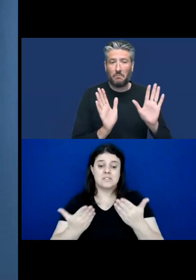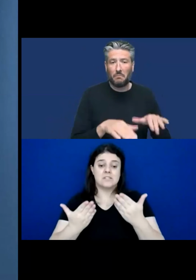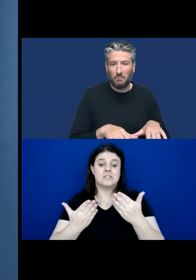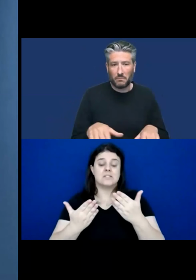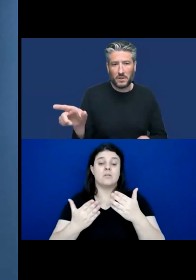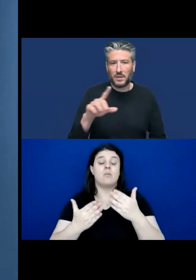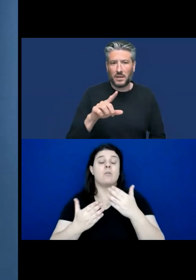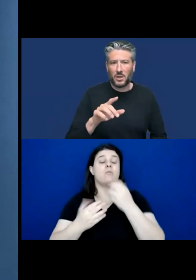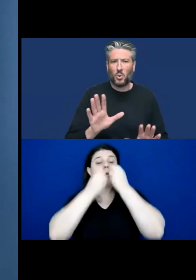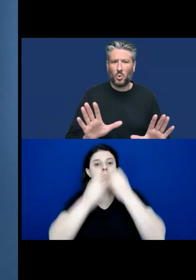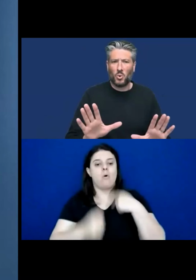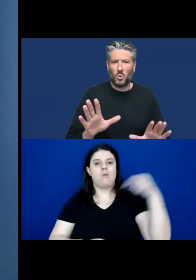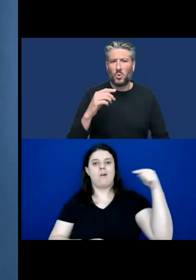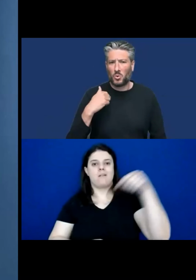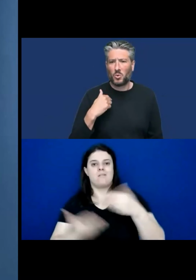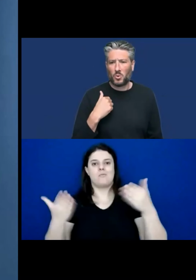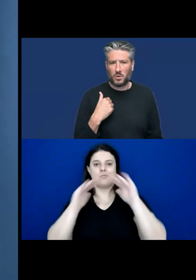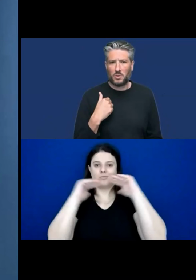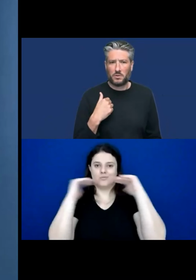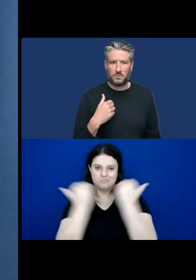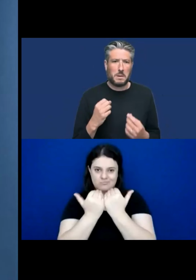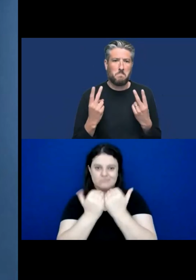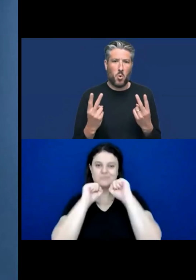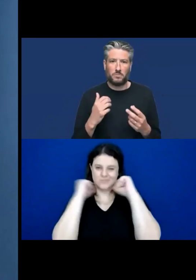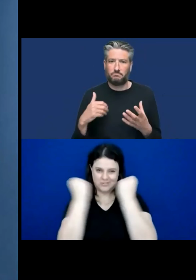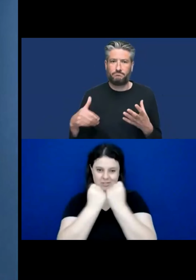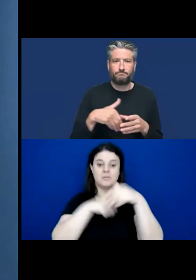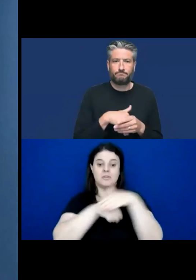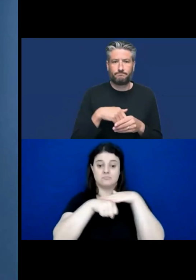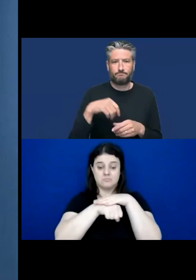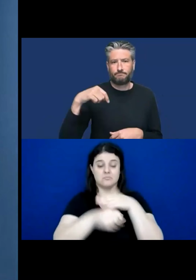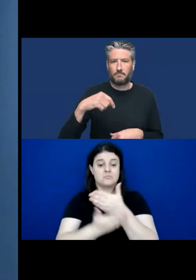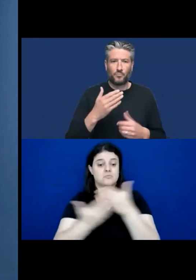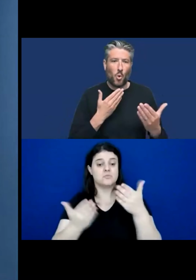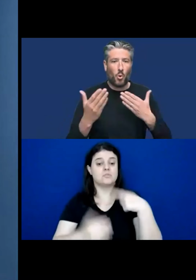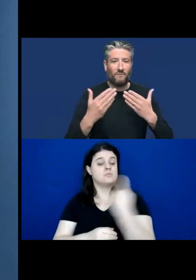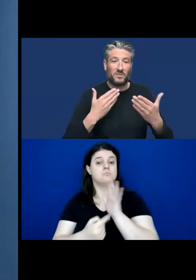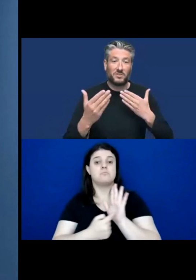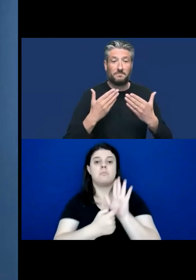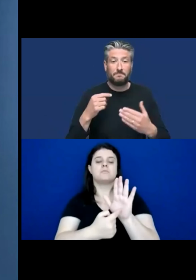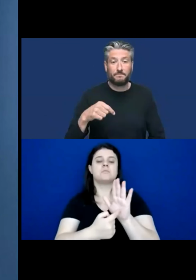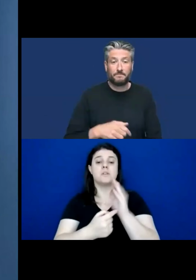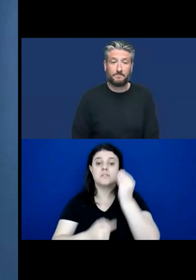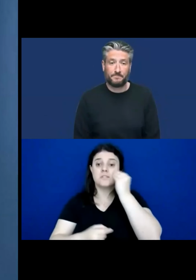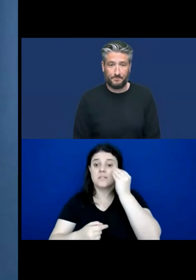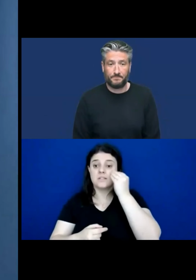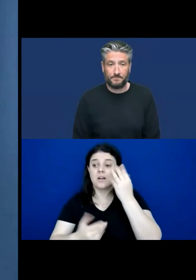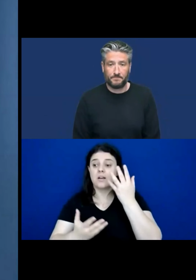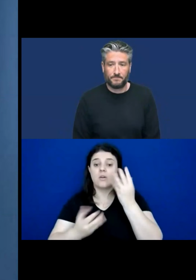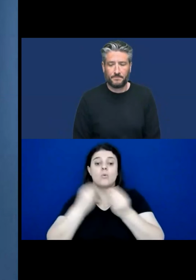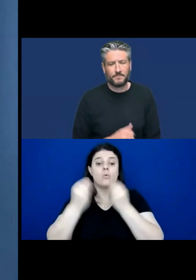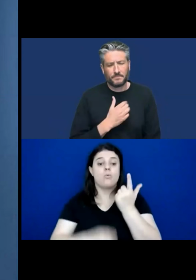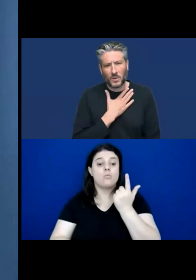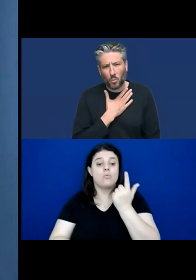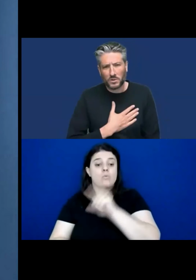conference. And I think that we can try to find a way how to decrease the